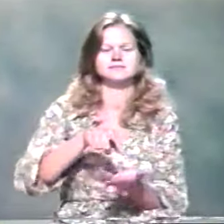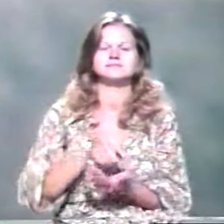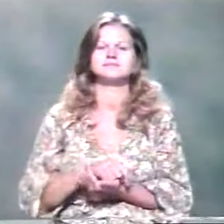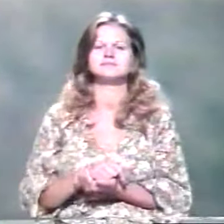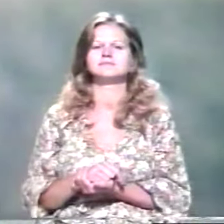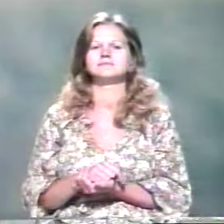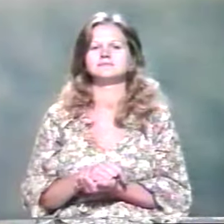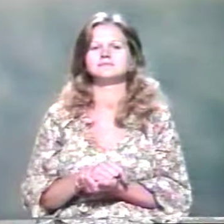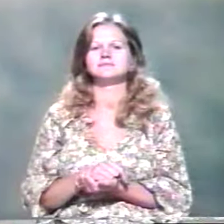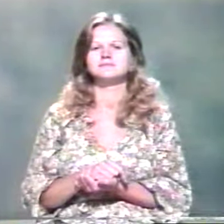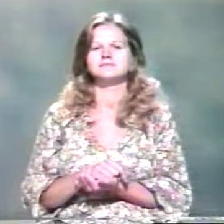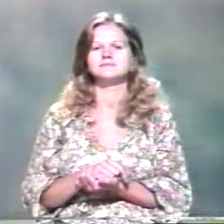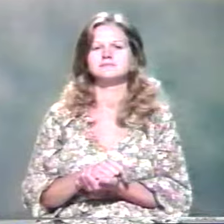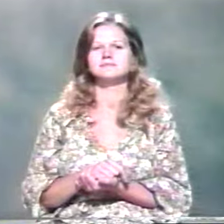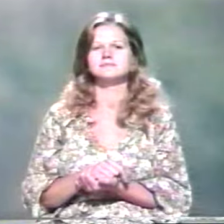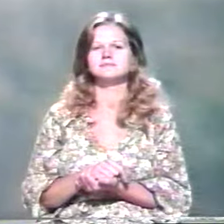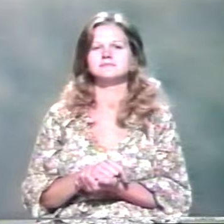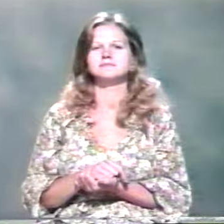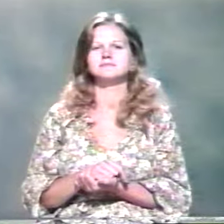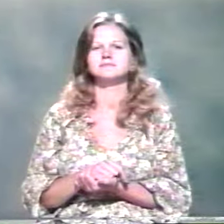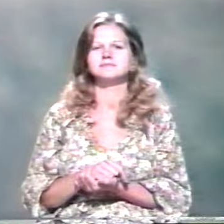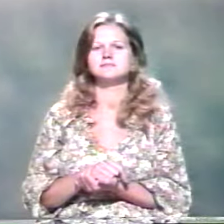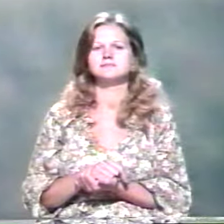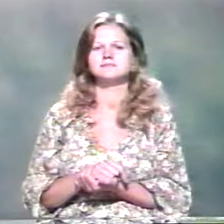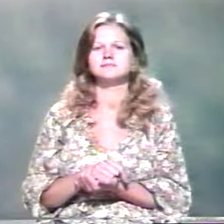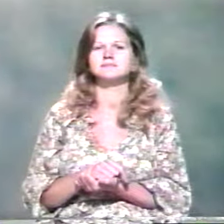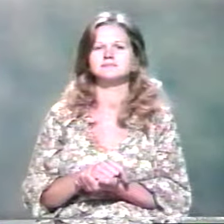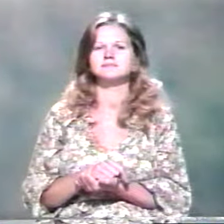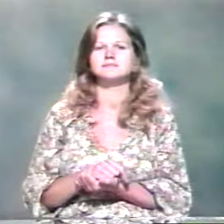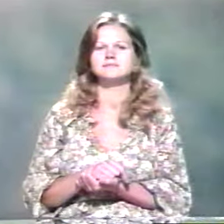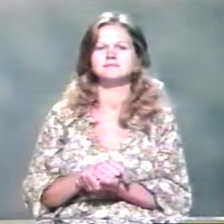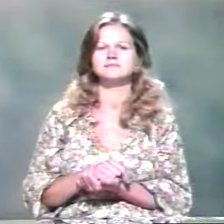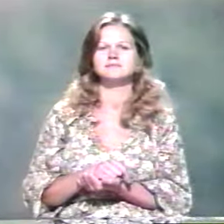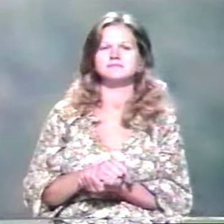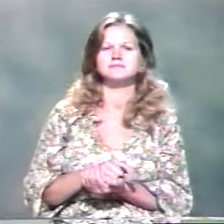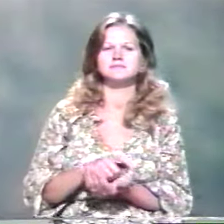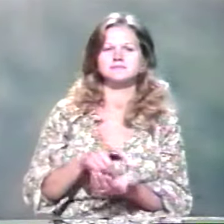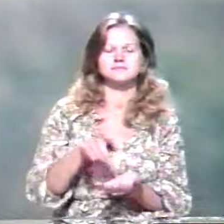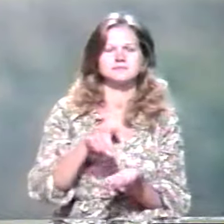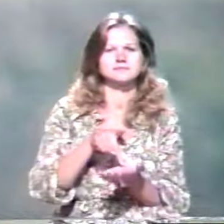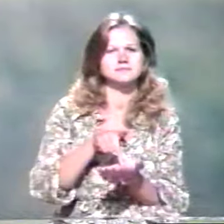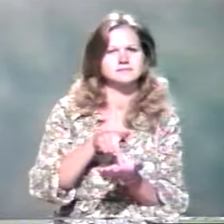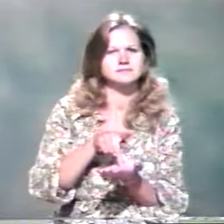You may encounter an initialized version of this sign using a P handshake.